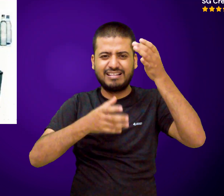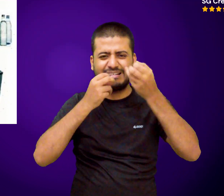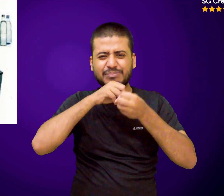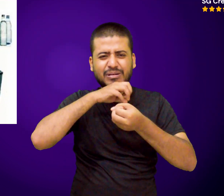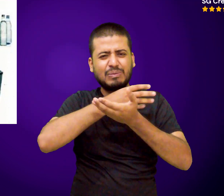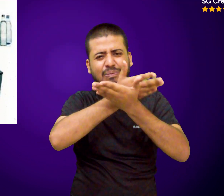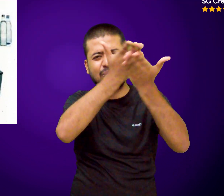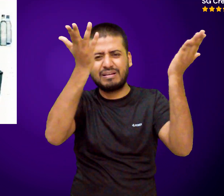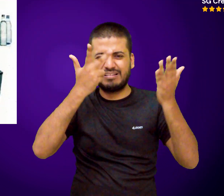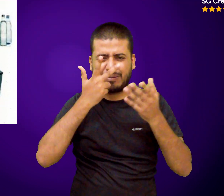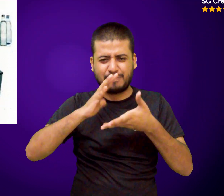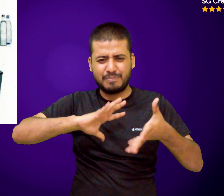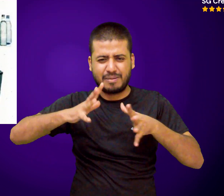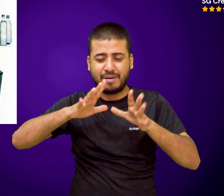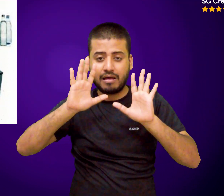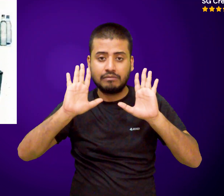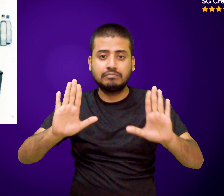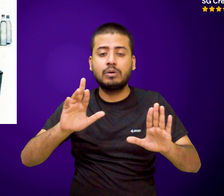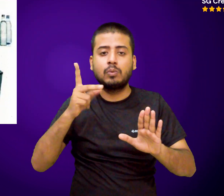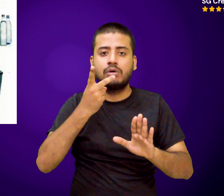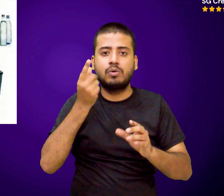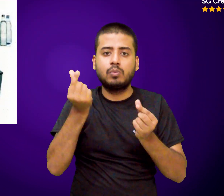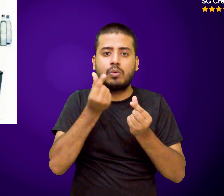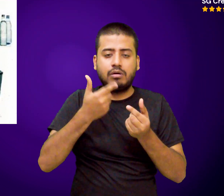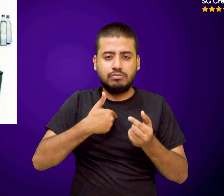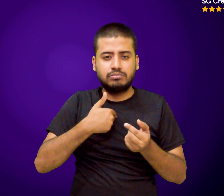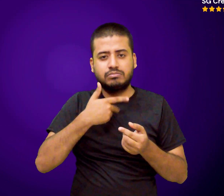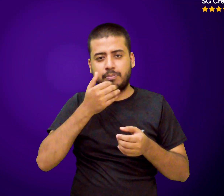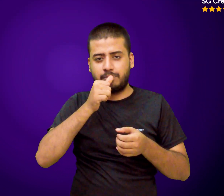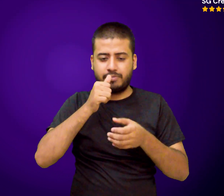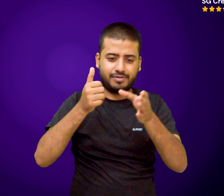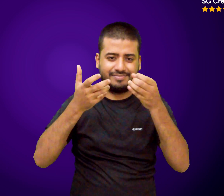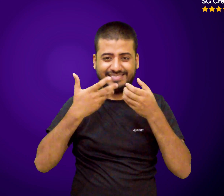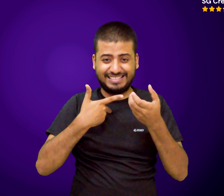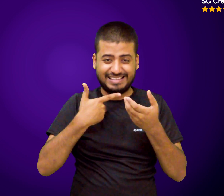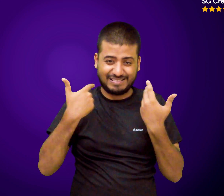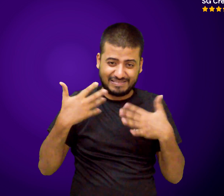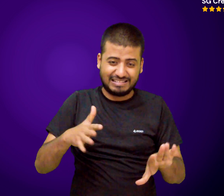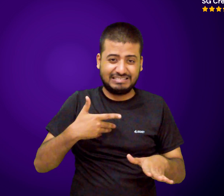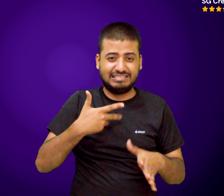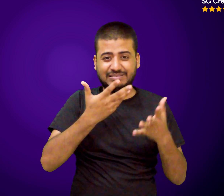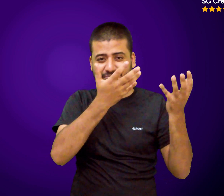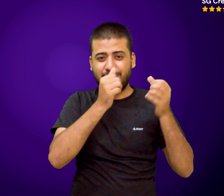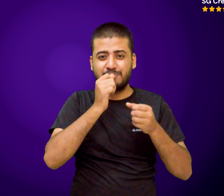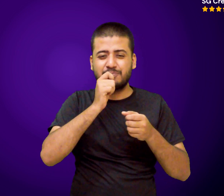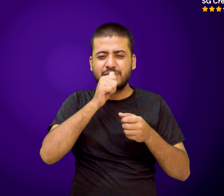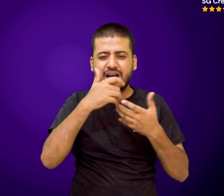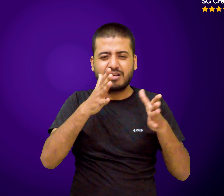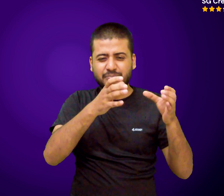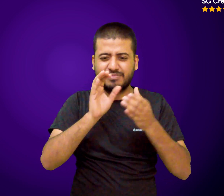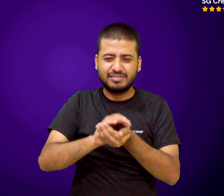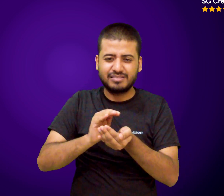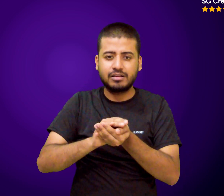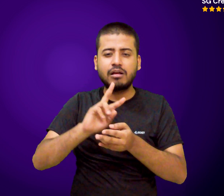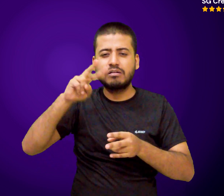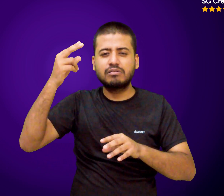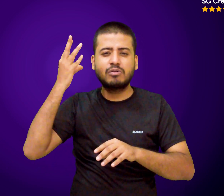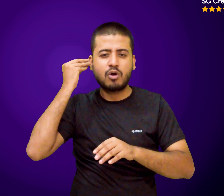potential dangers. Chemical leaching. Plastic bottles, especially when exposed to heat, like being left in a car